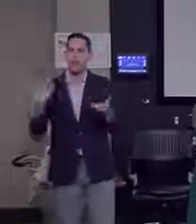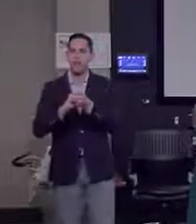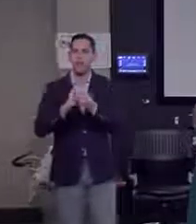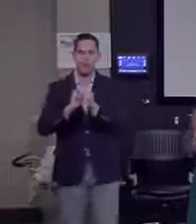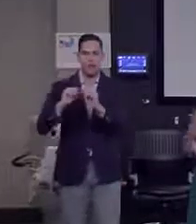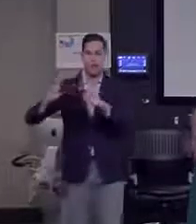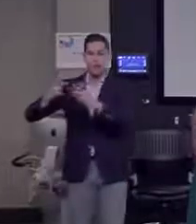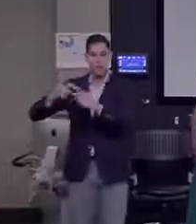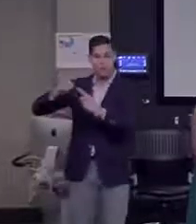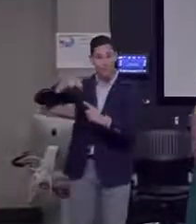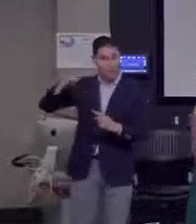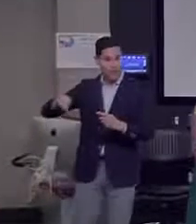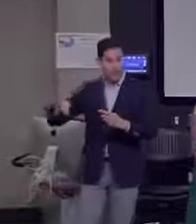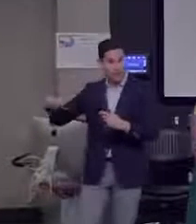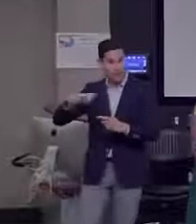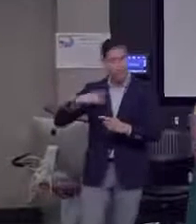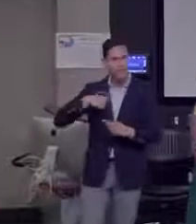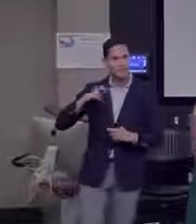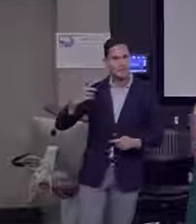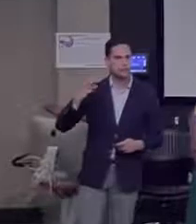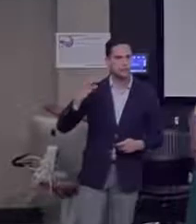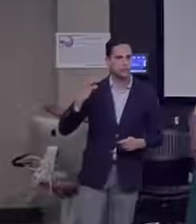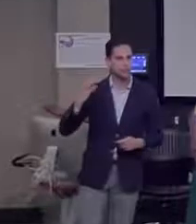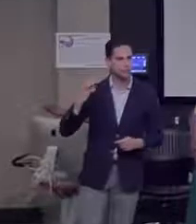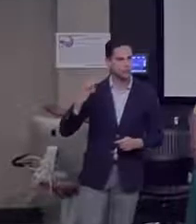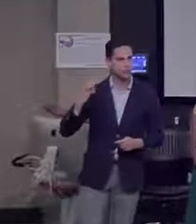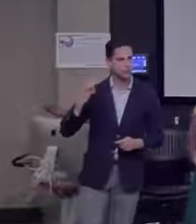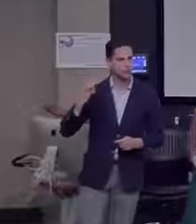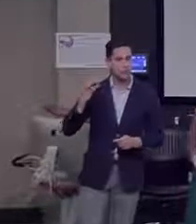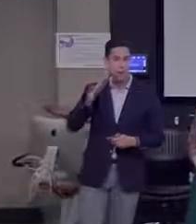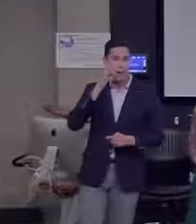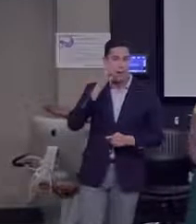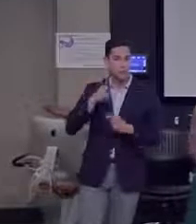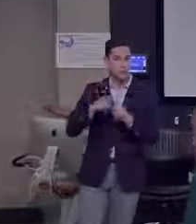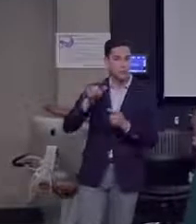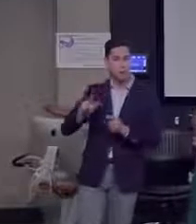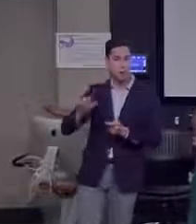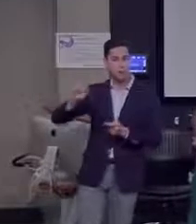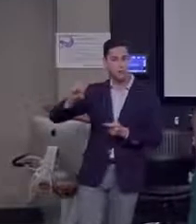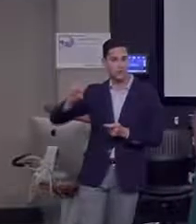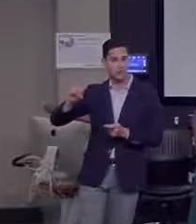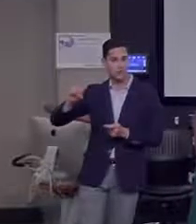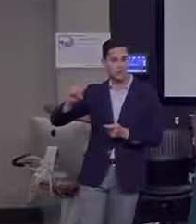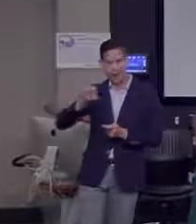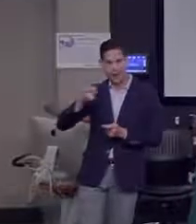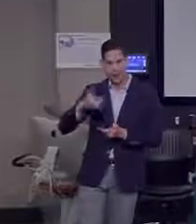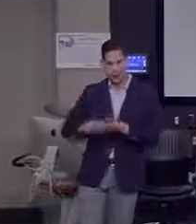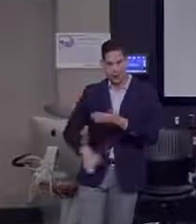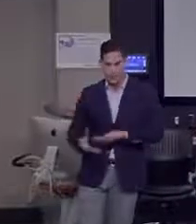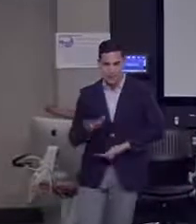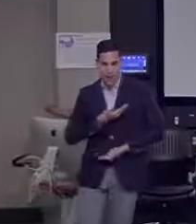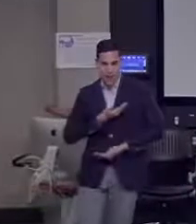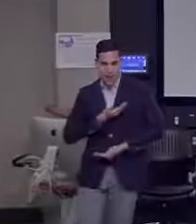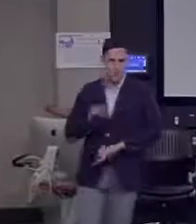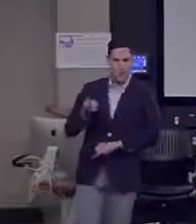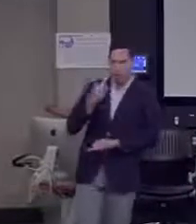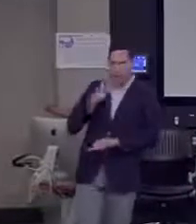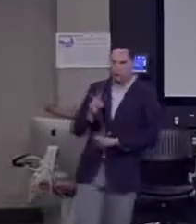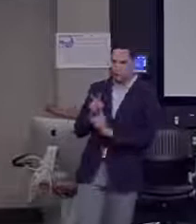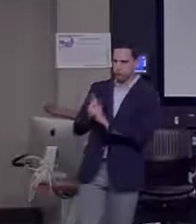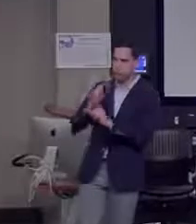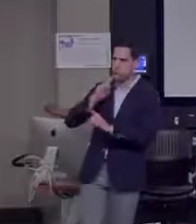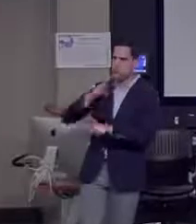that has 600 young low-income mothers, and we're using what we've learned right away to put it into an